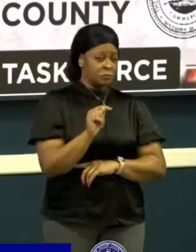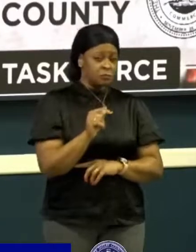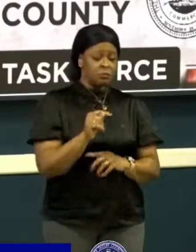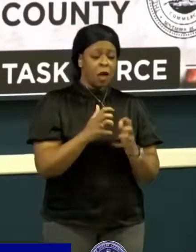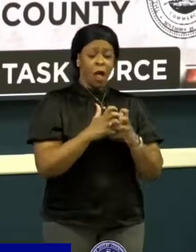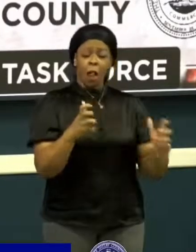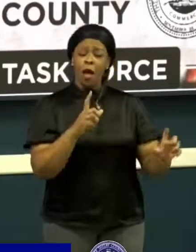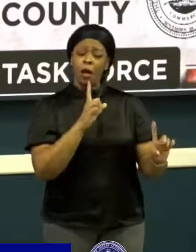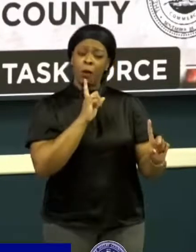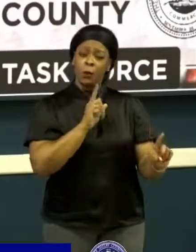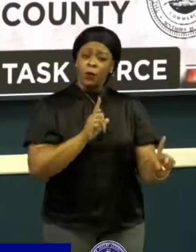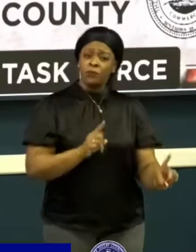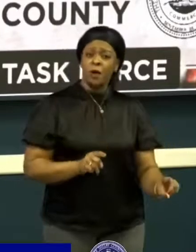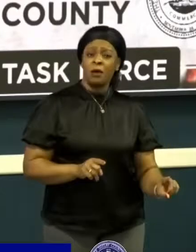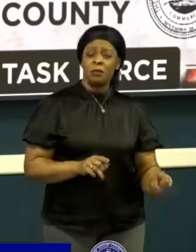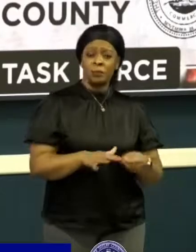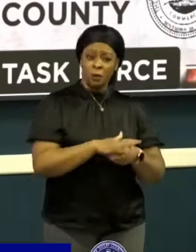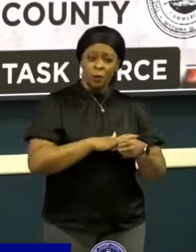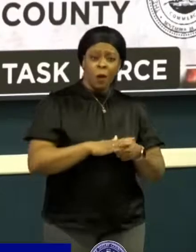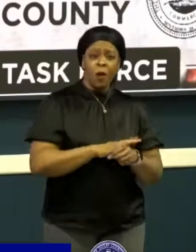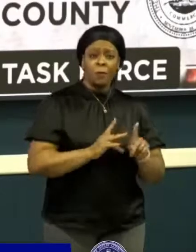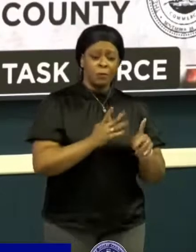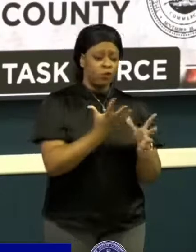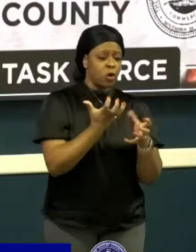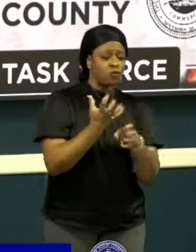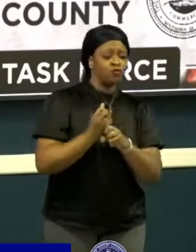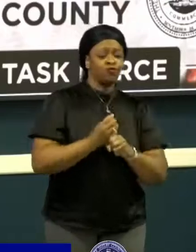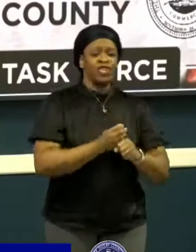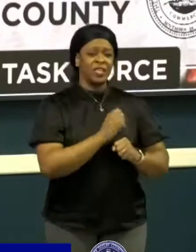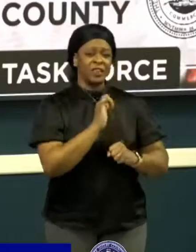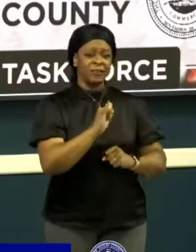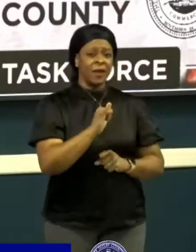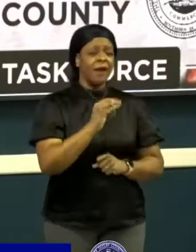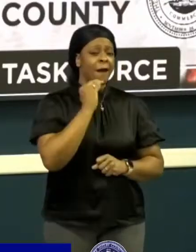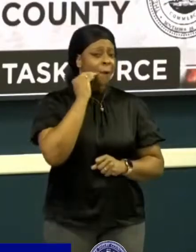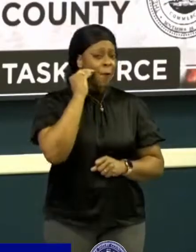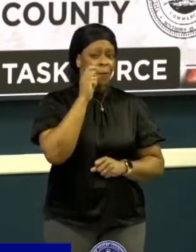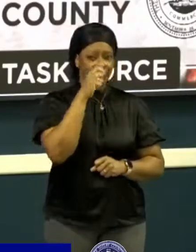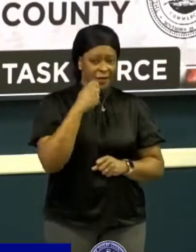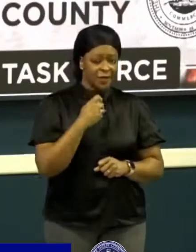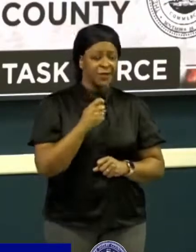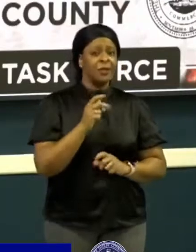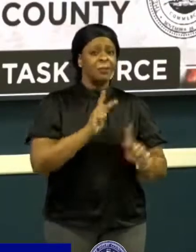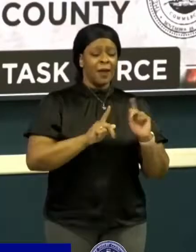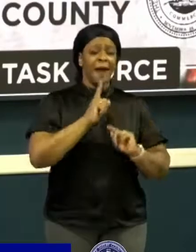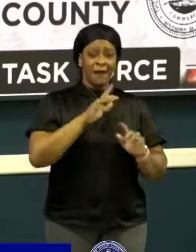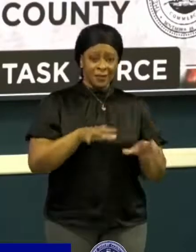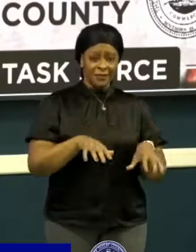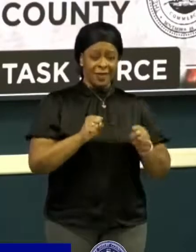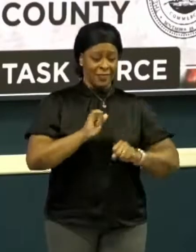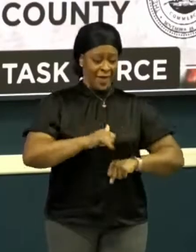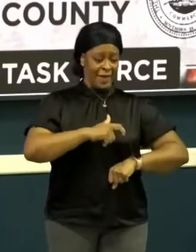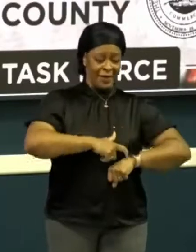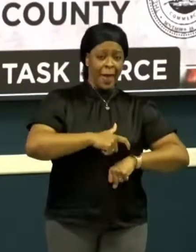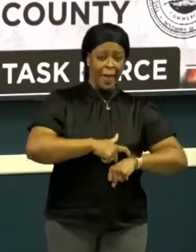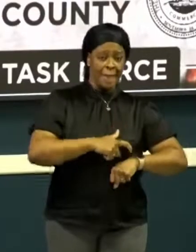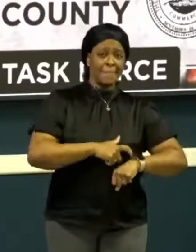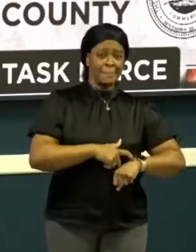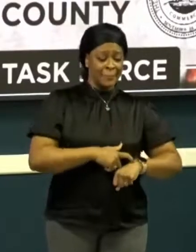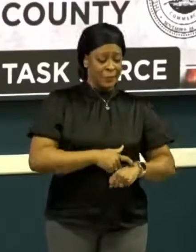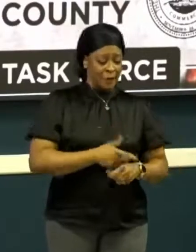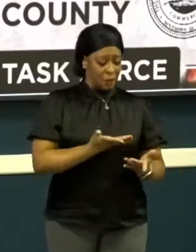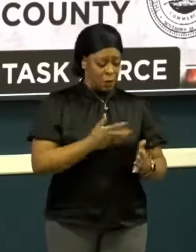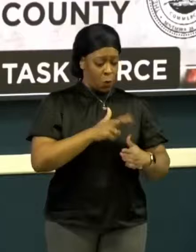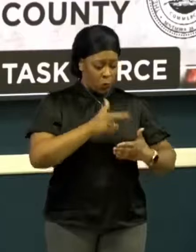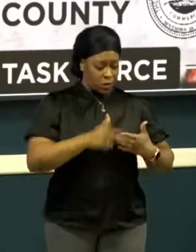lot of response to it locally here in Memphis and Shelby County? And are a lot of people actually taking the time to report